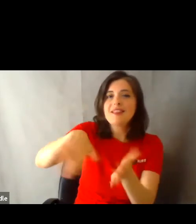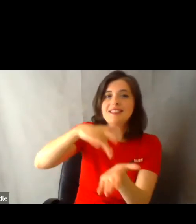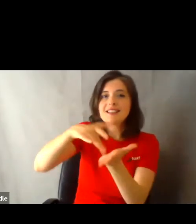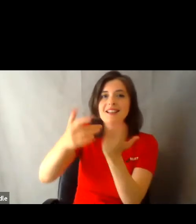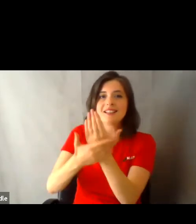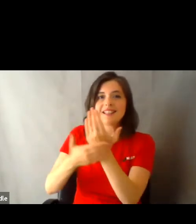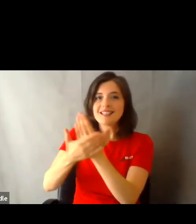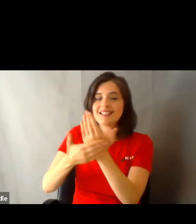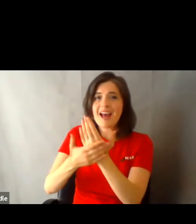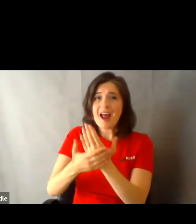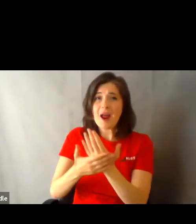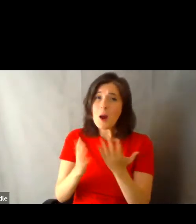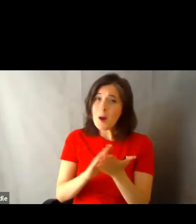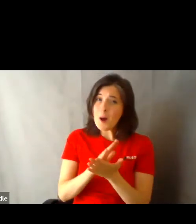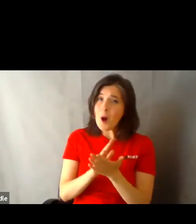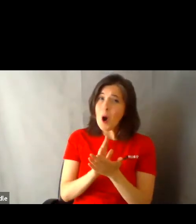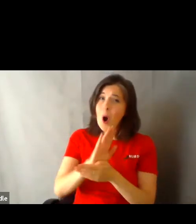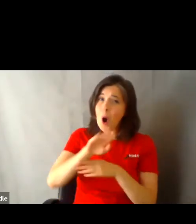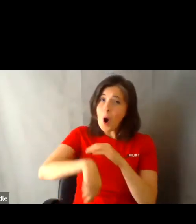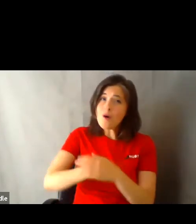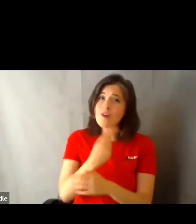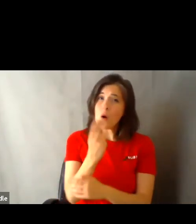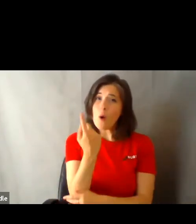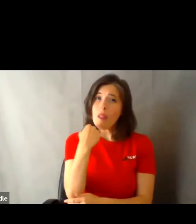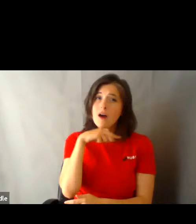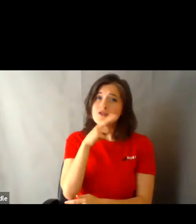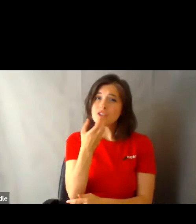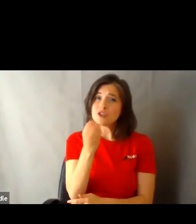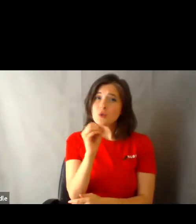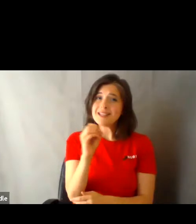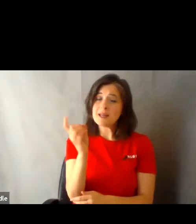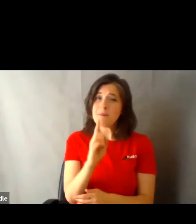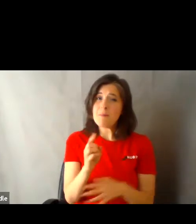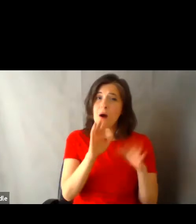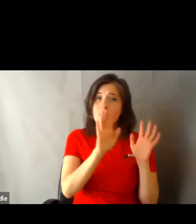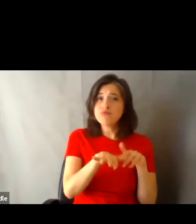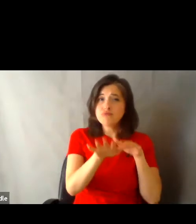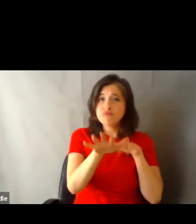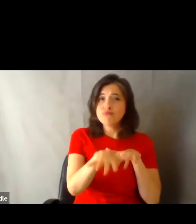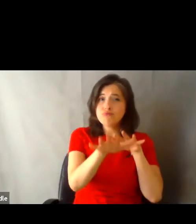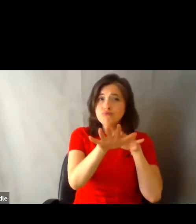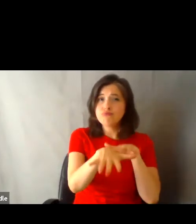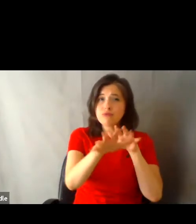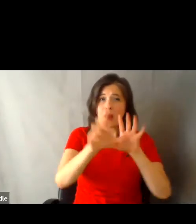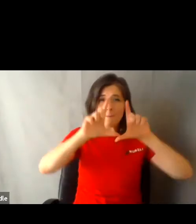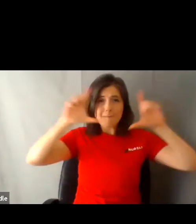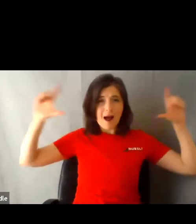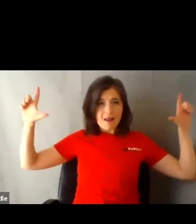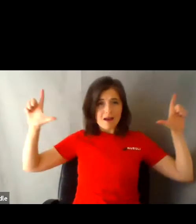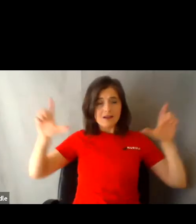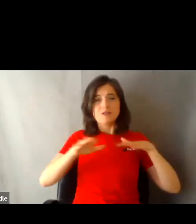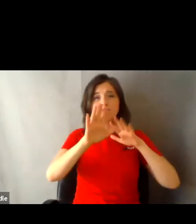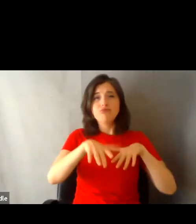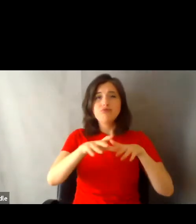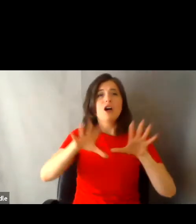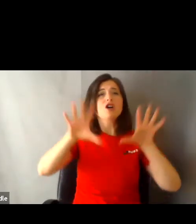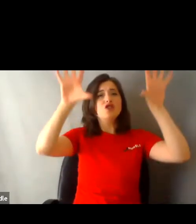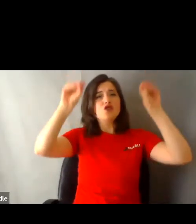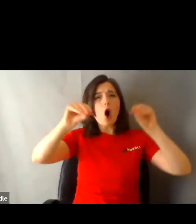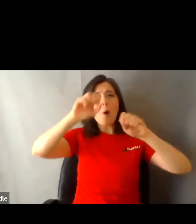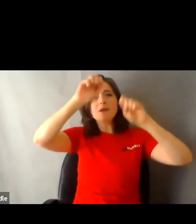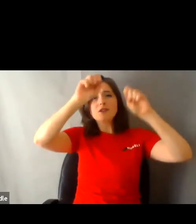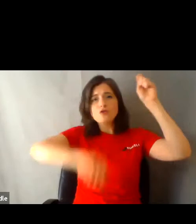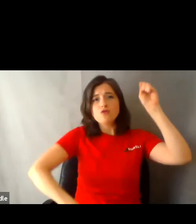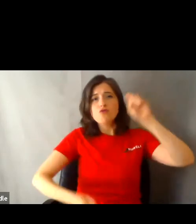Saturday, we had over 120 people marching around the city centre with banners to stop and scrap universal